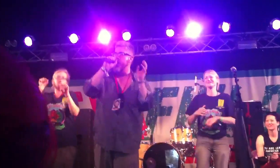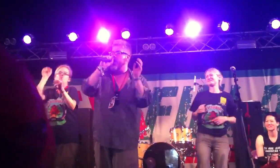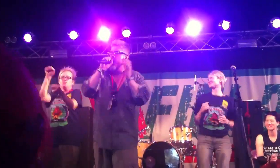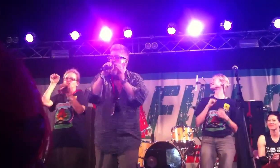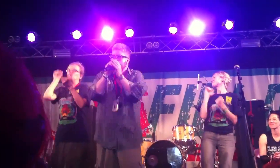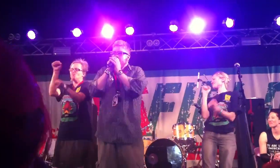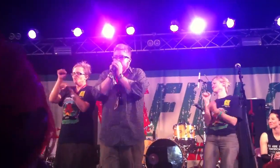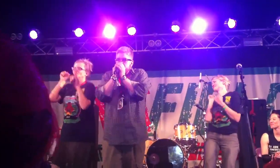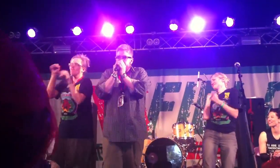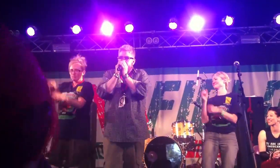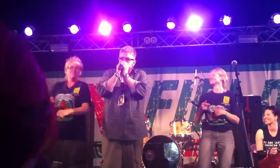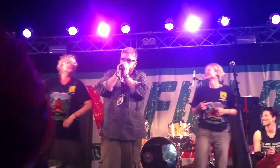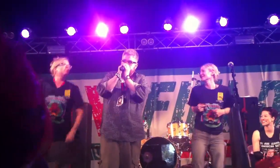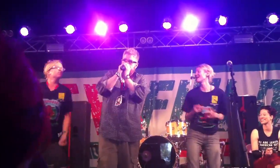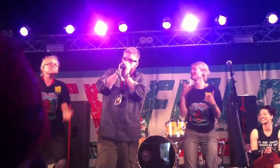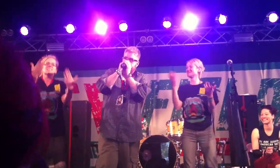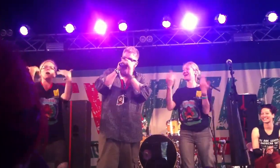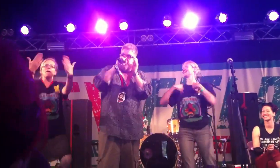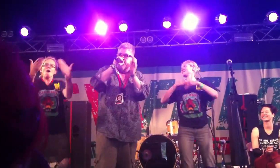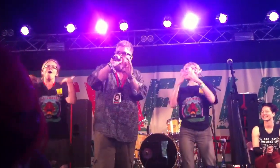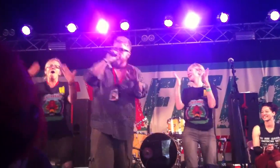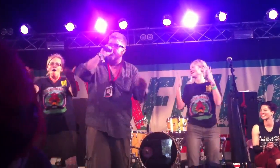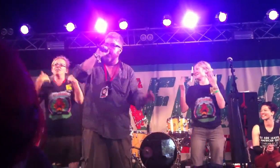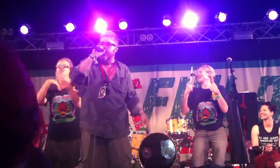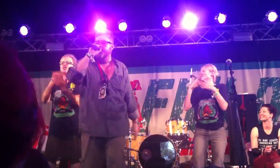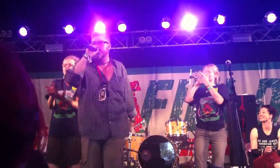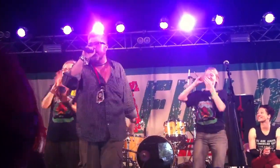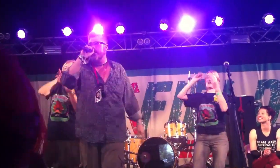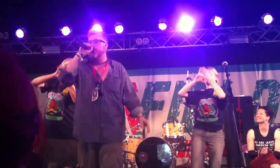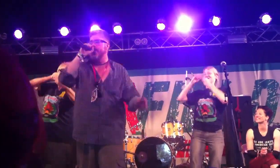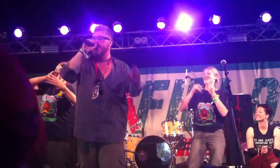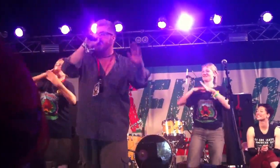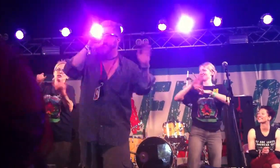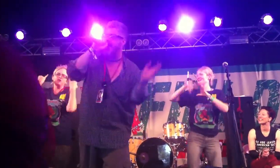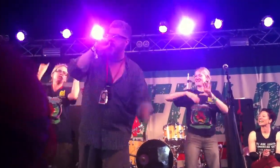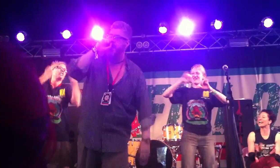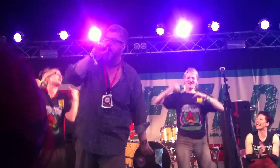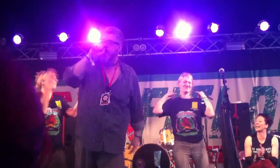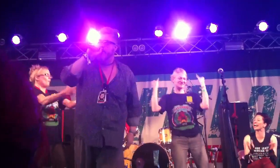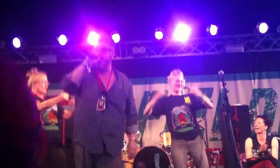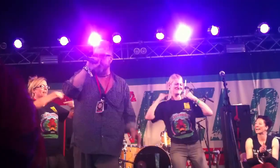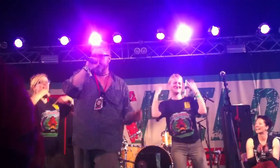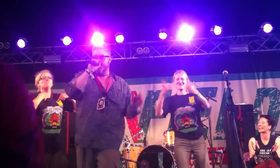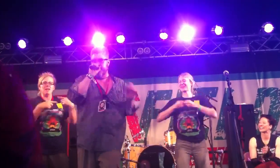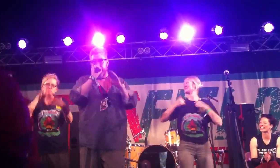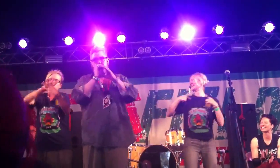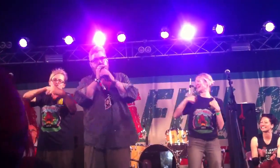bestiality. Come shear and snog some sheep with me.